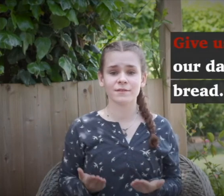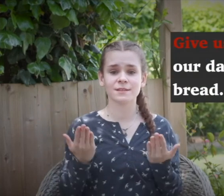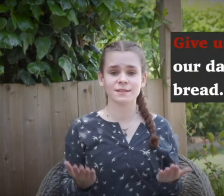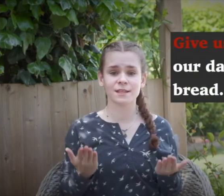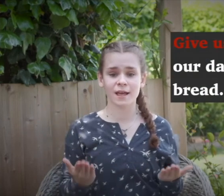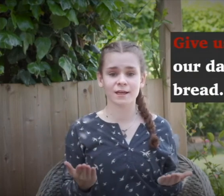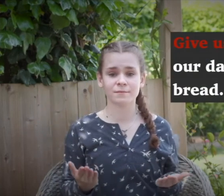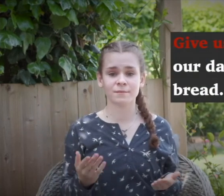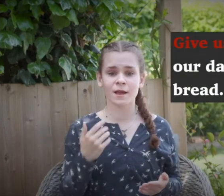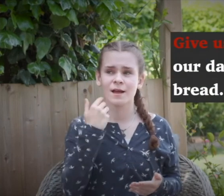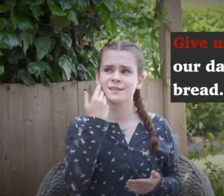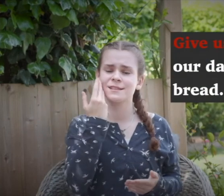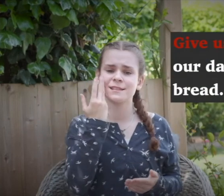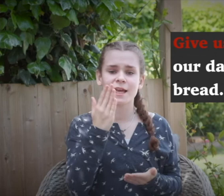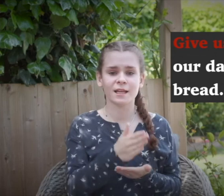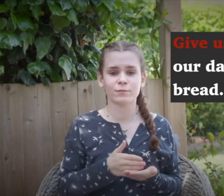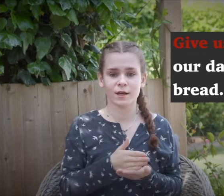Give us today our daily bread.